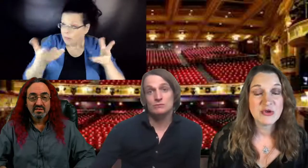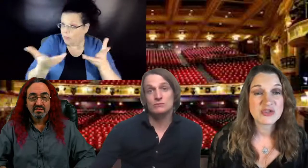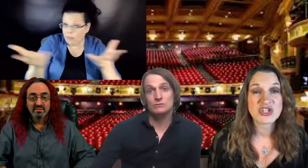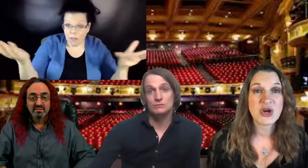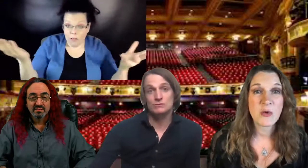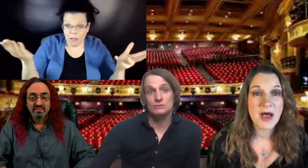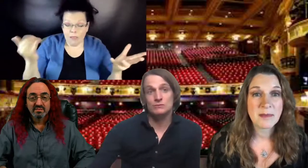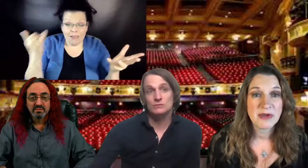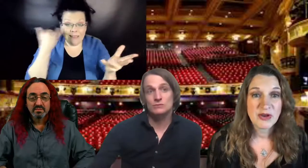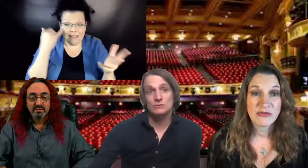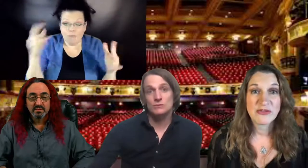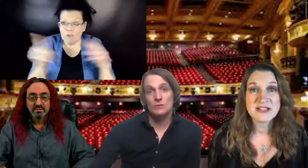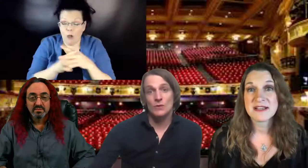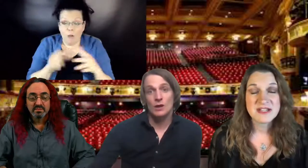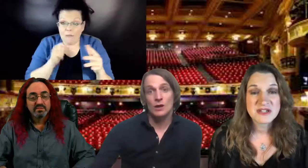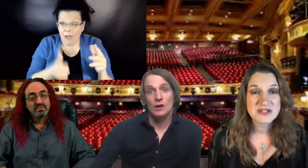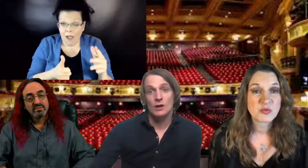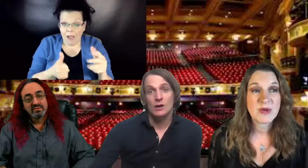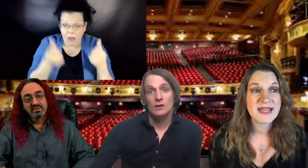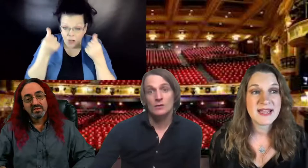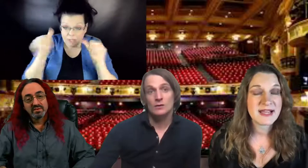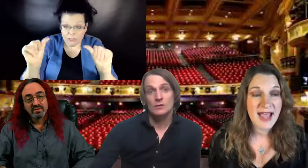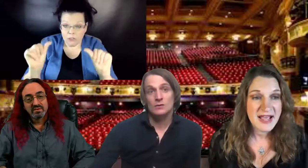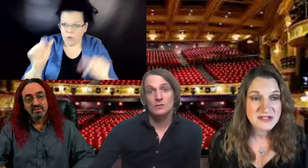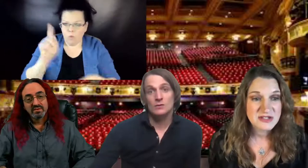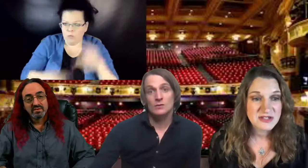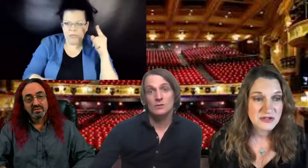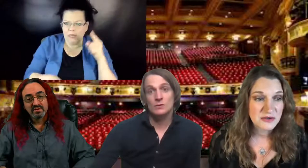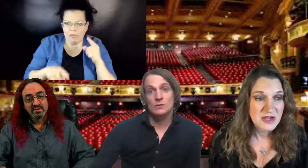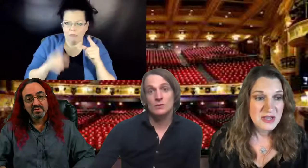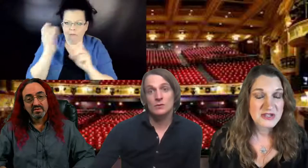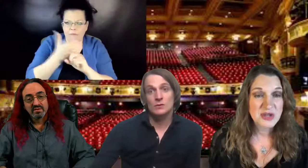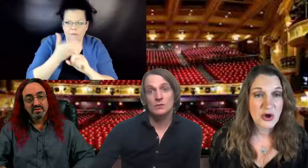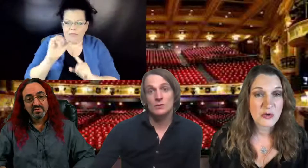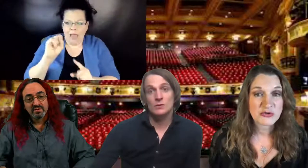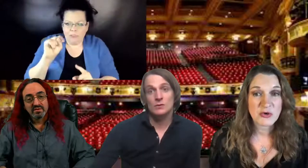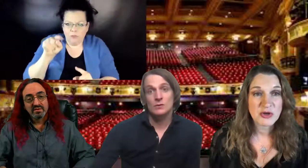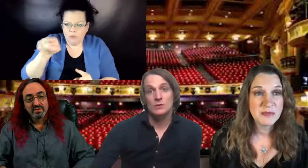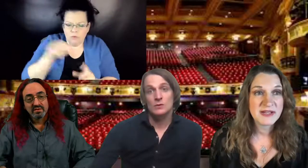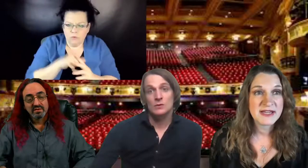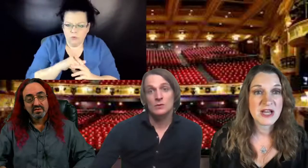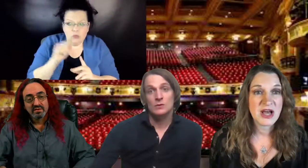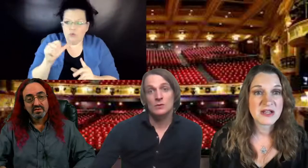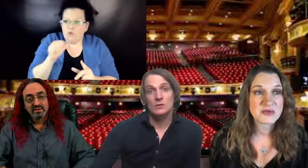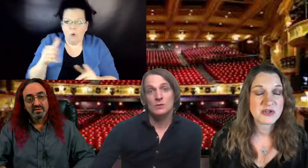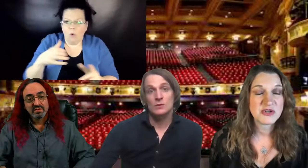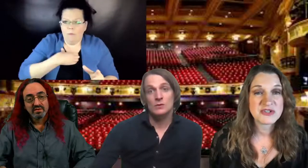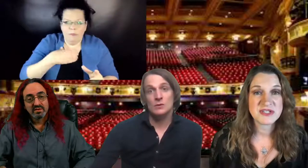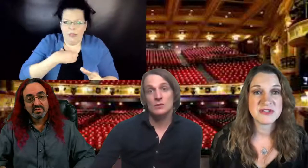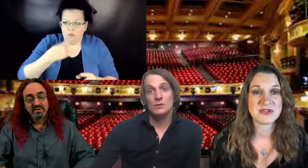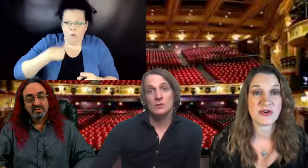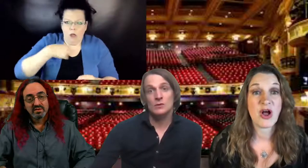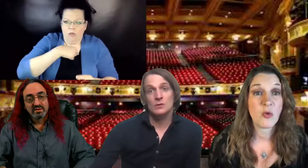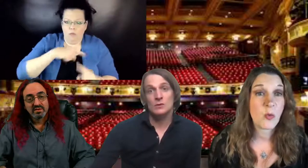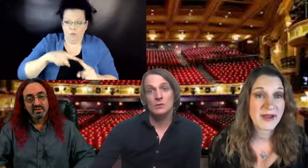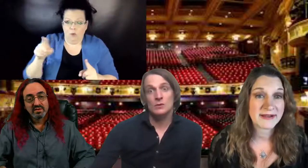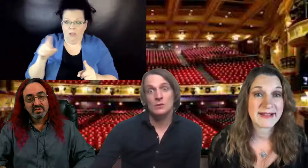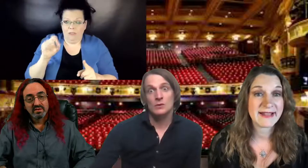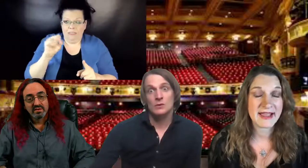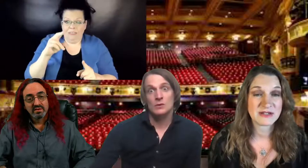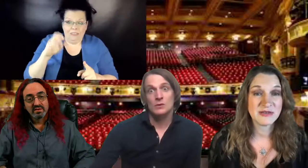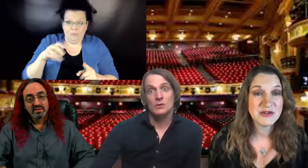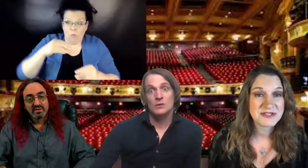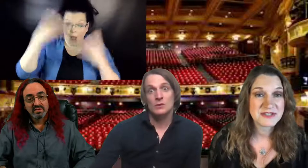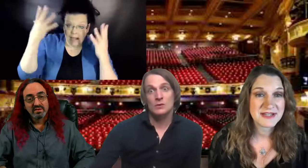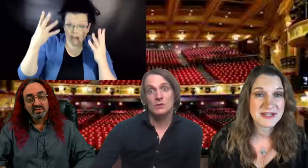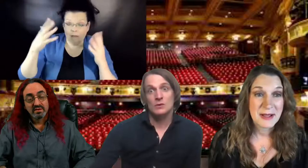if you don't show up for these auditions, we can't cast you. So don't complain to us when your seasons are all white and